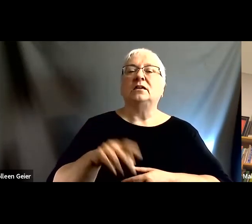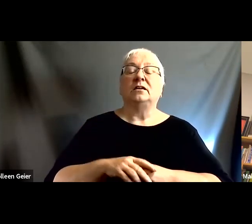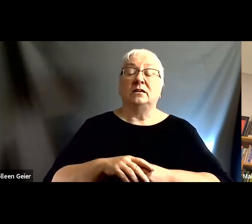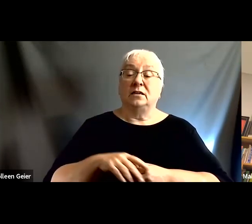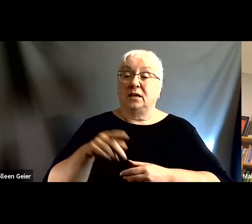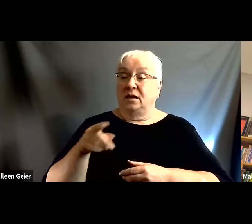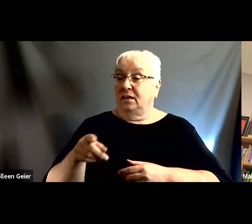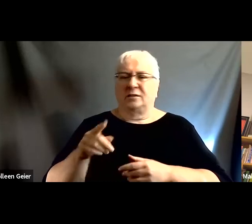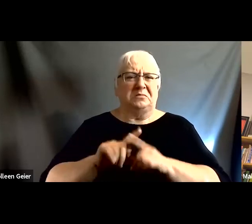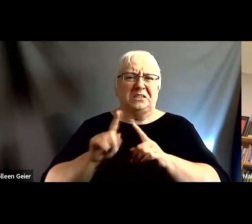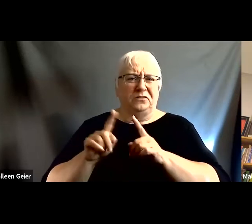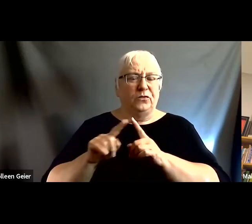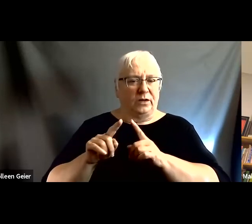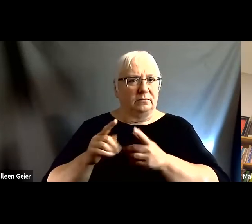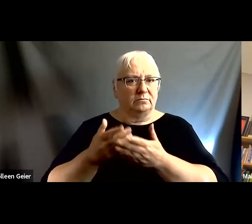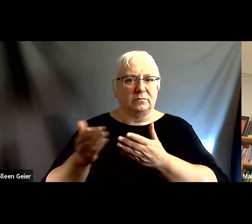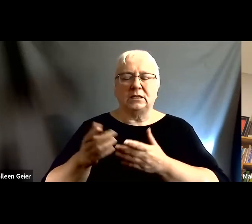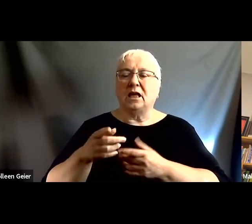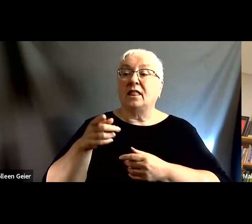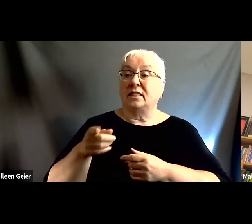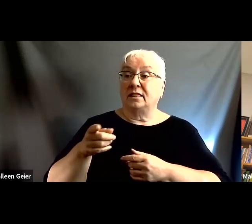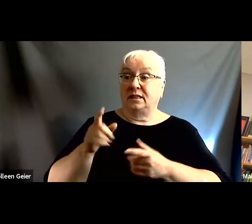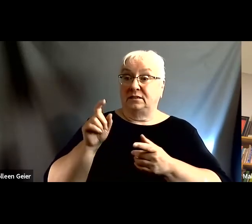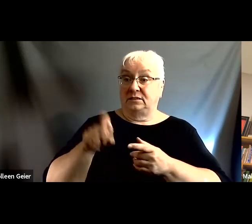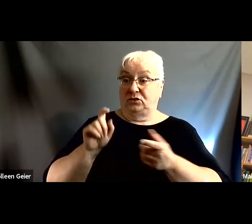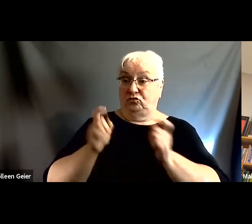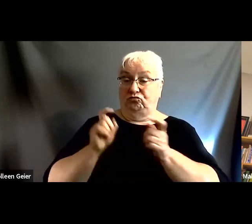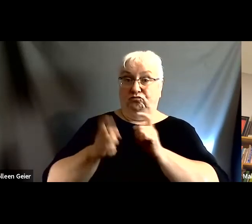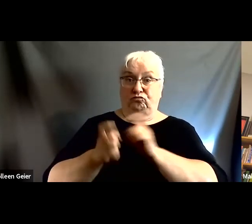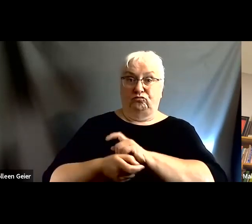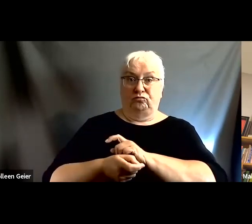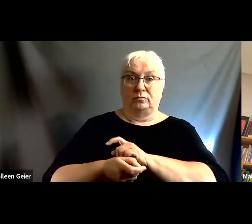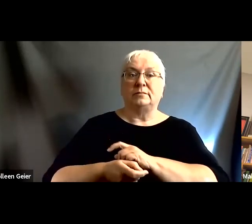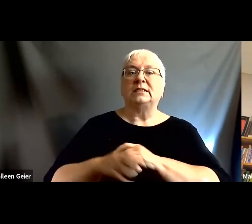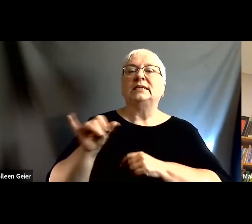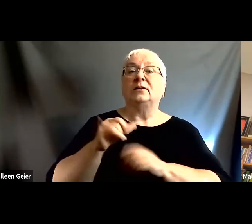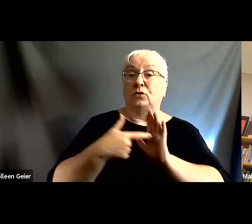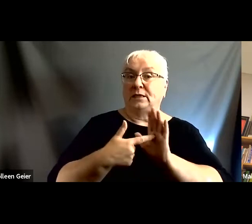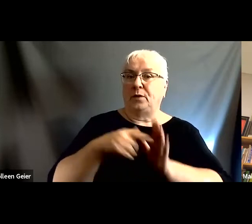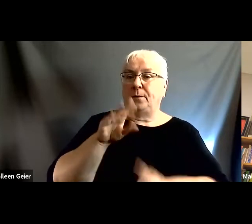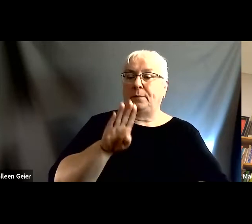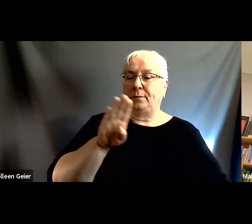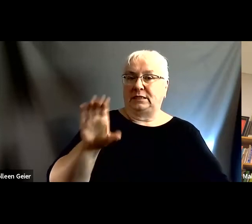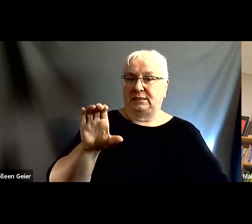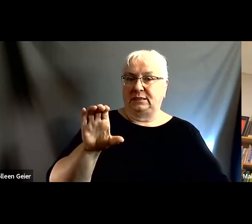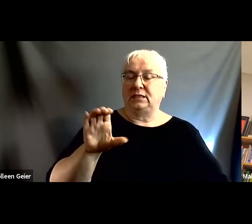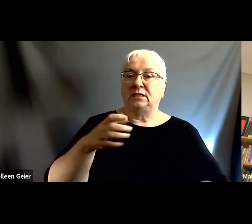content, because some of the content, maybe like BBC in UK, is trying to broadcast through the TV. And we